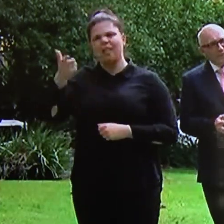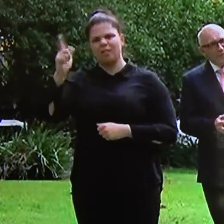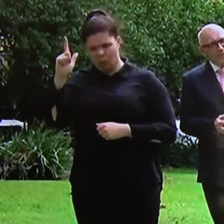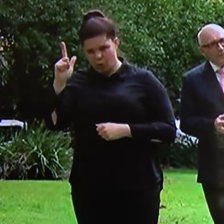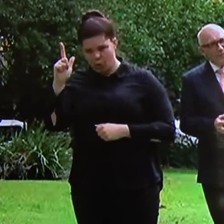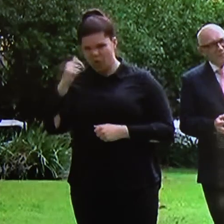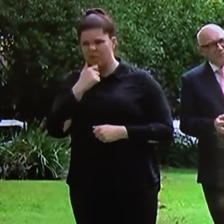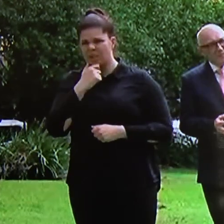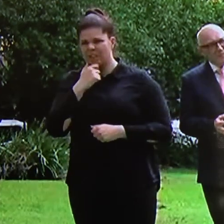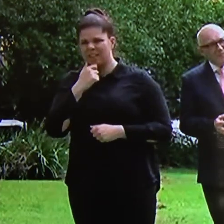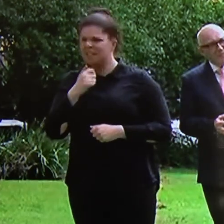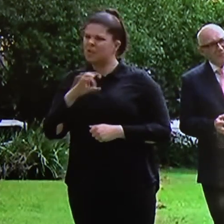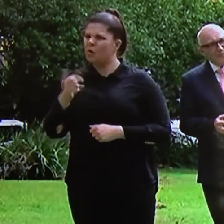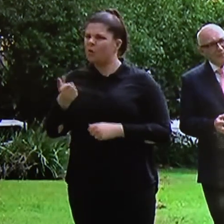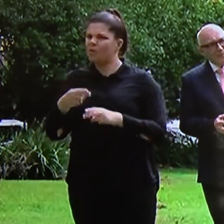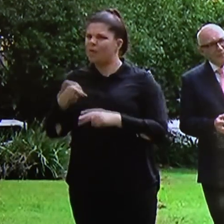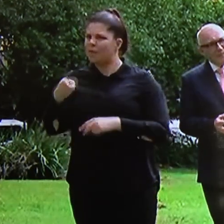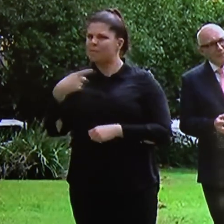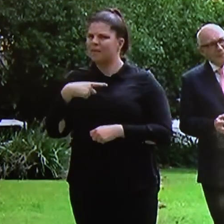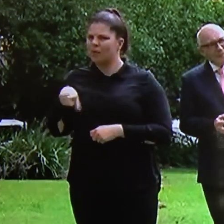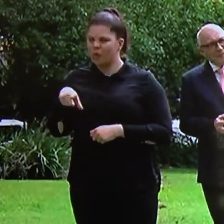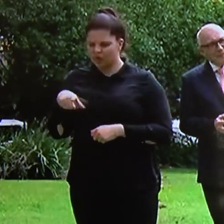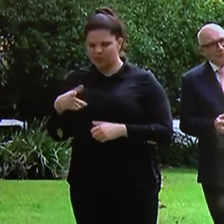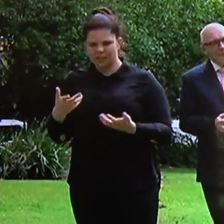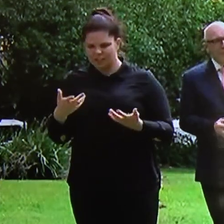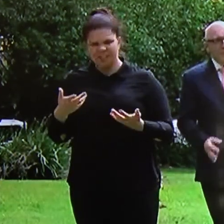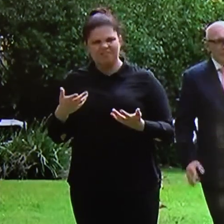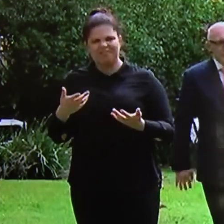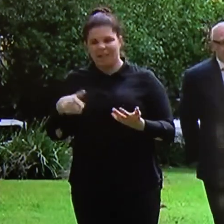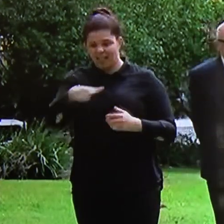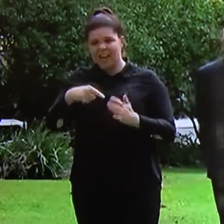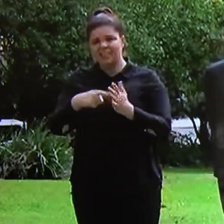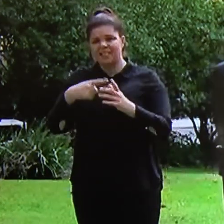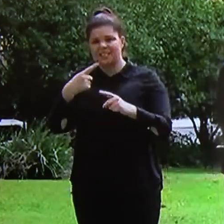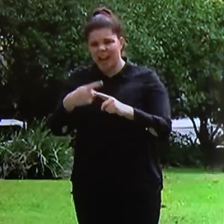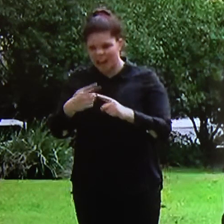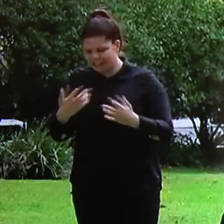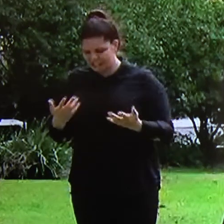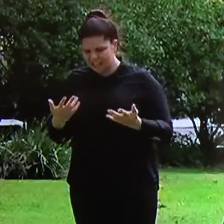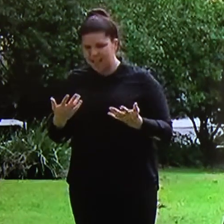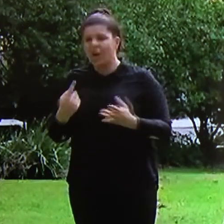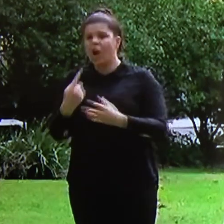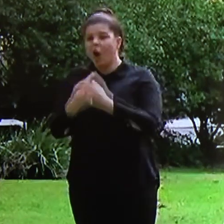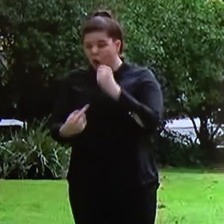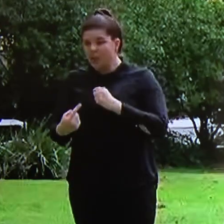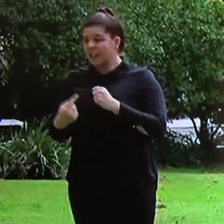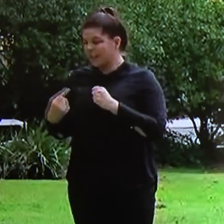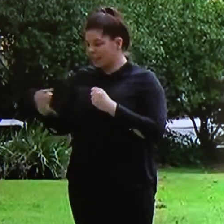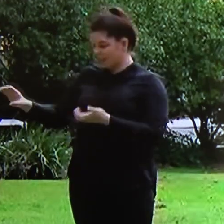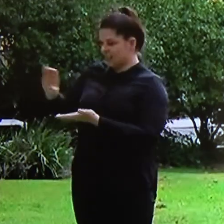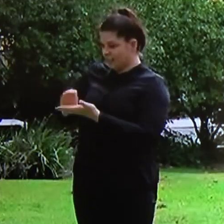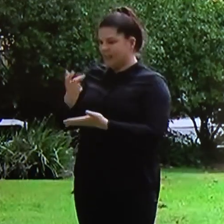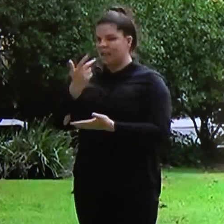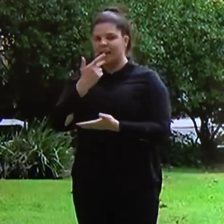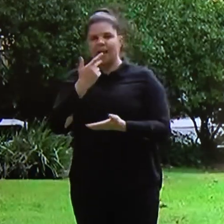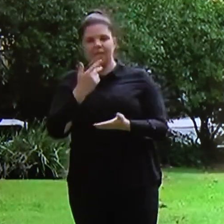relief if they pass on? So they're only getting relief on the land tax if they pass on a rental. Yeah, that's right.